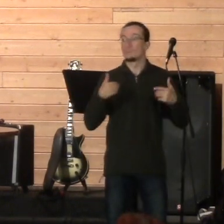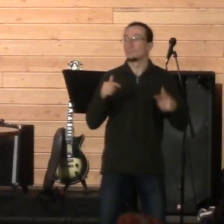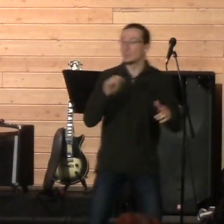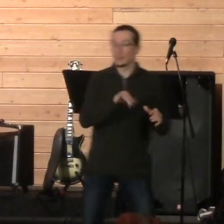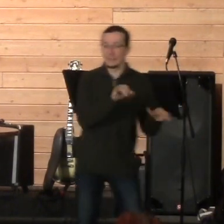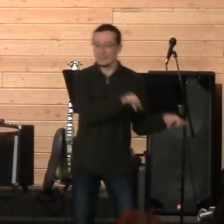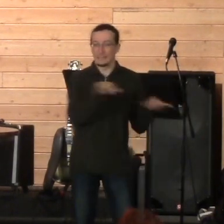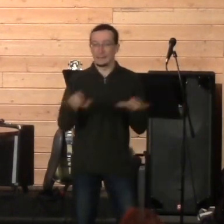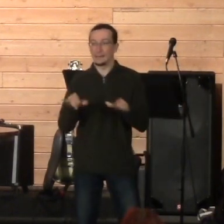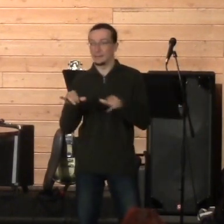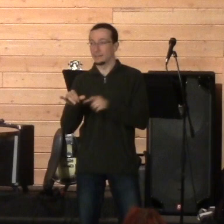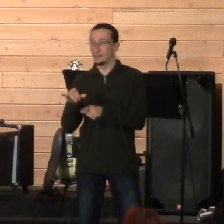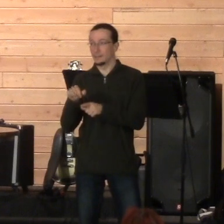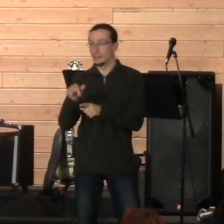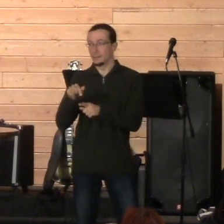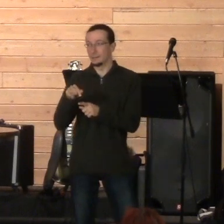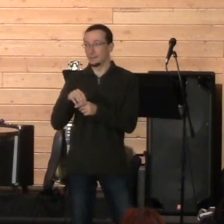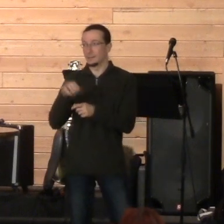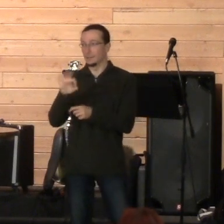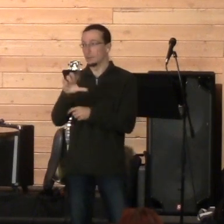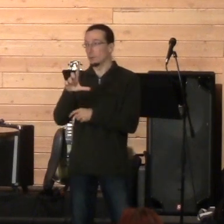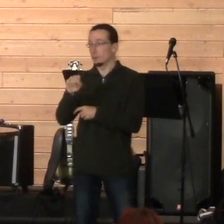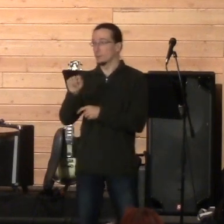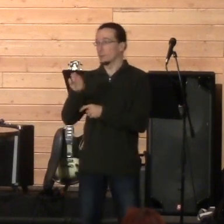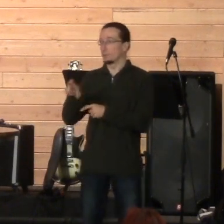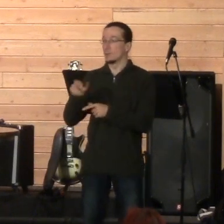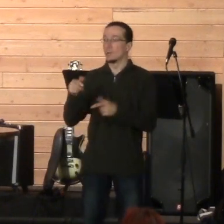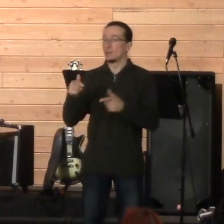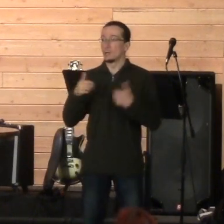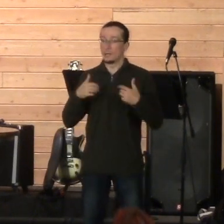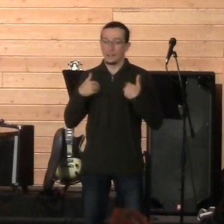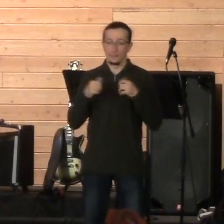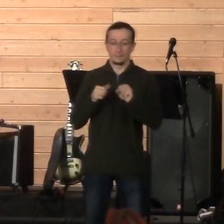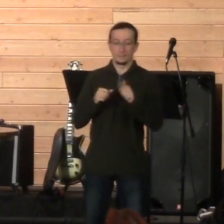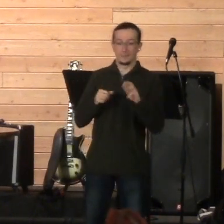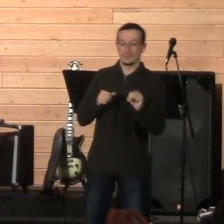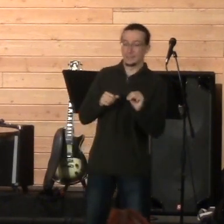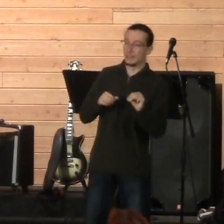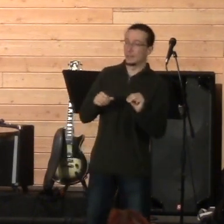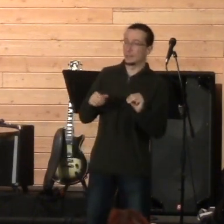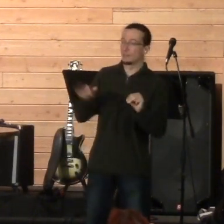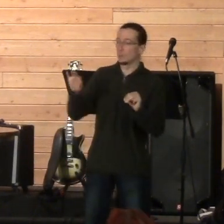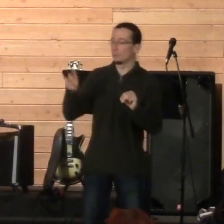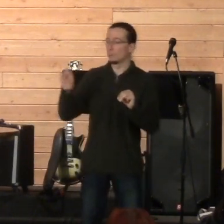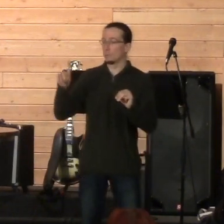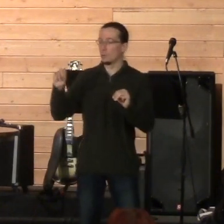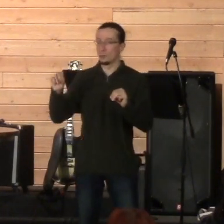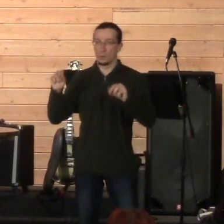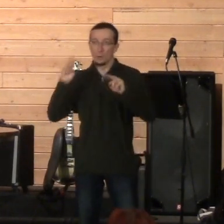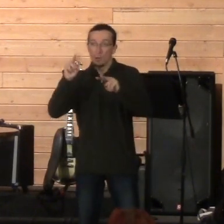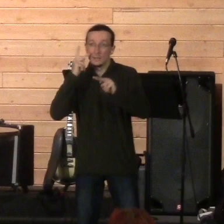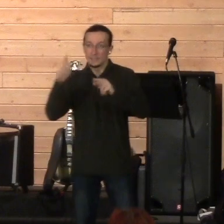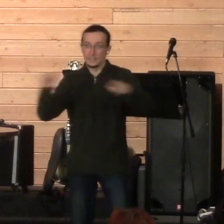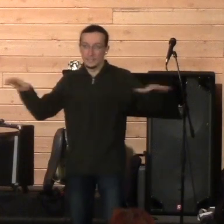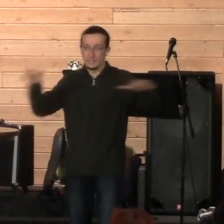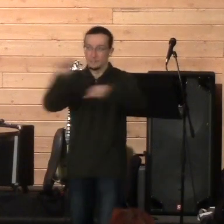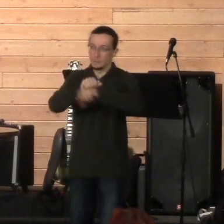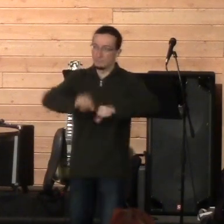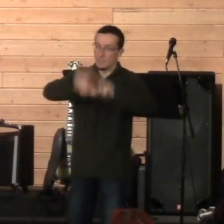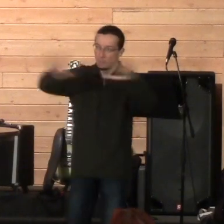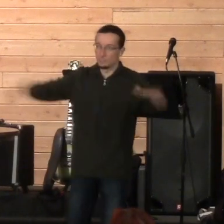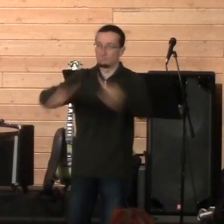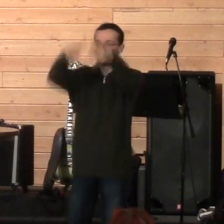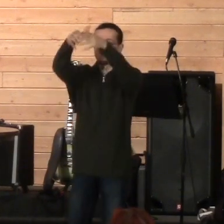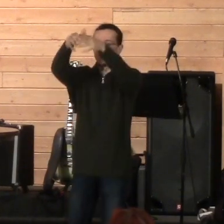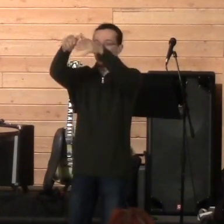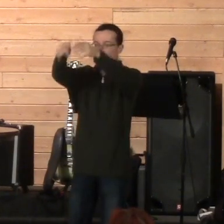they're looking at the volcano, and the only thing that stands between them is the city of orcs. This is the point. Acts chapter 21